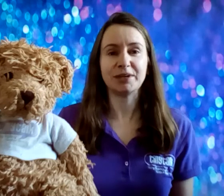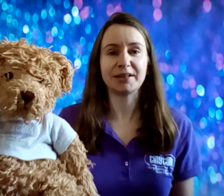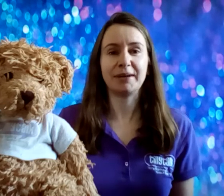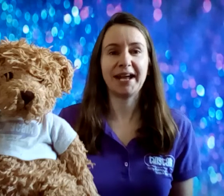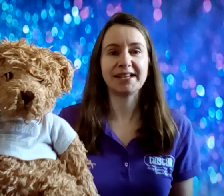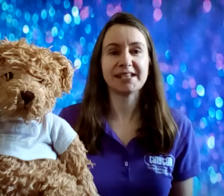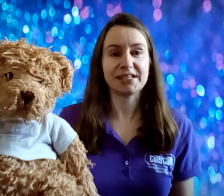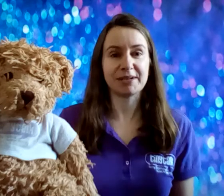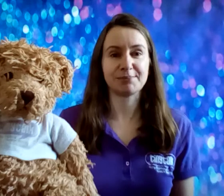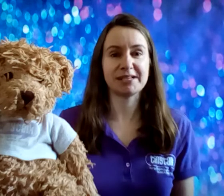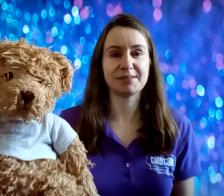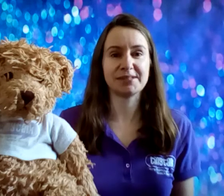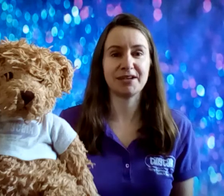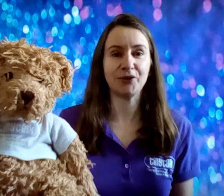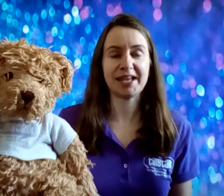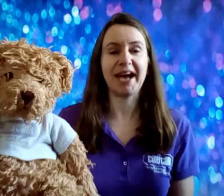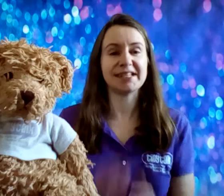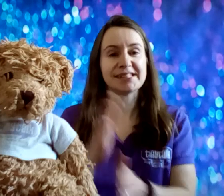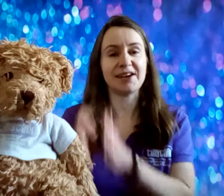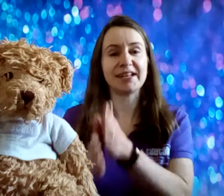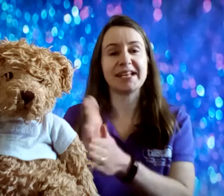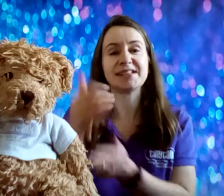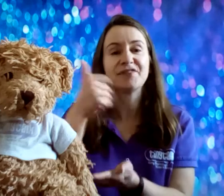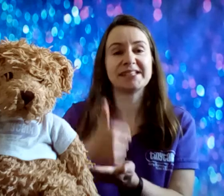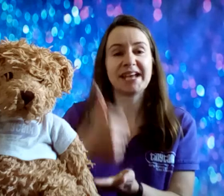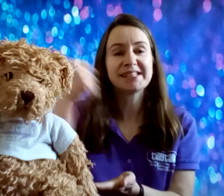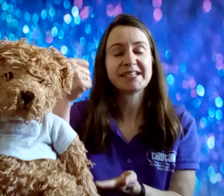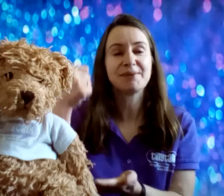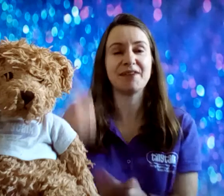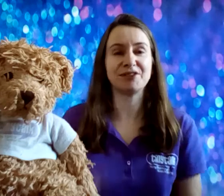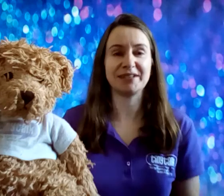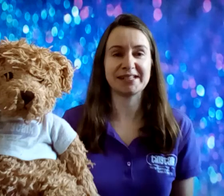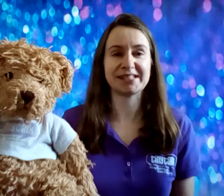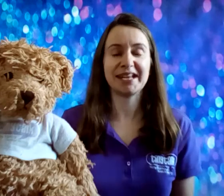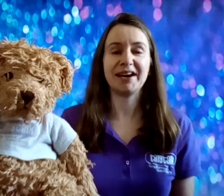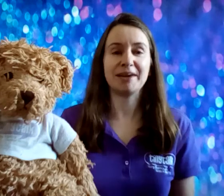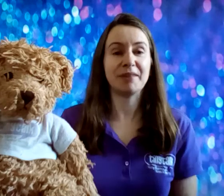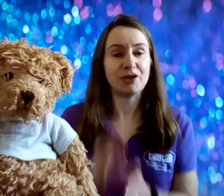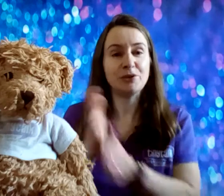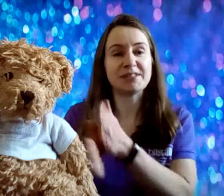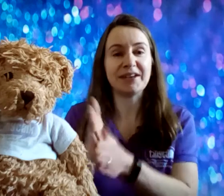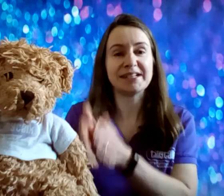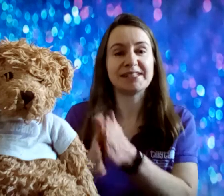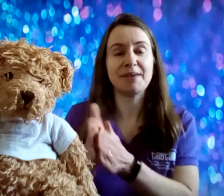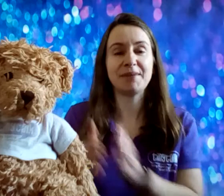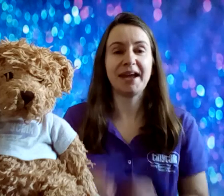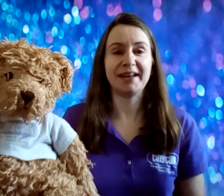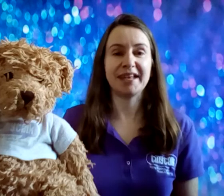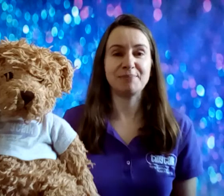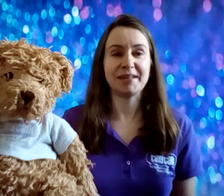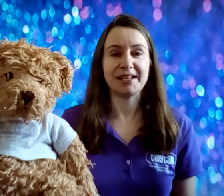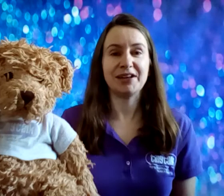little one has to express themselves, and signing is a fantastic way of doing this. You signing to them and then learning